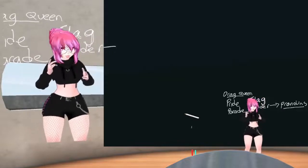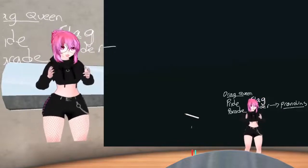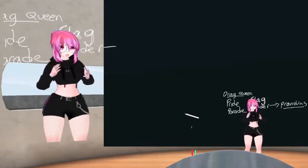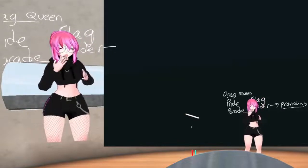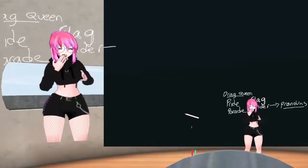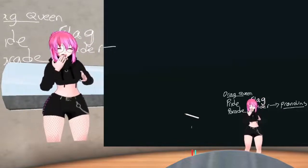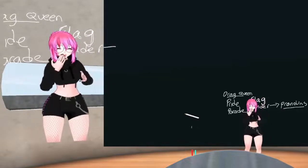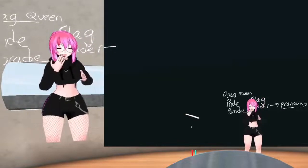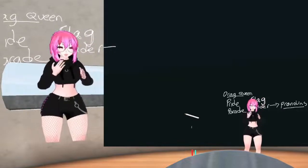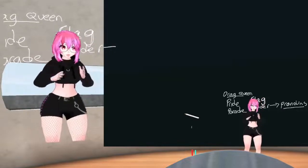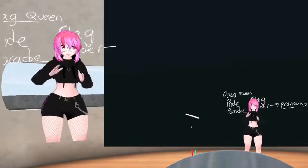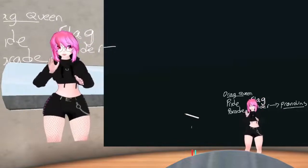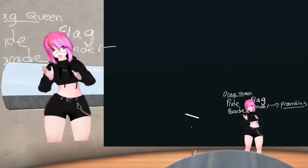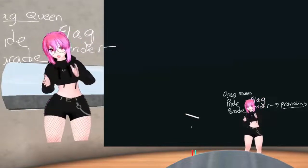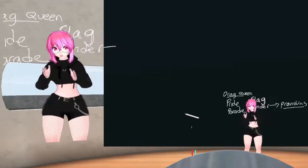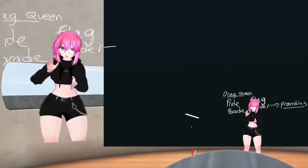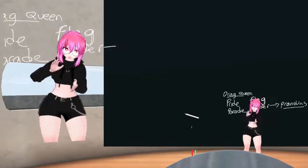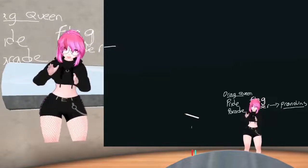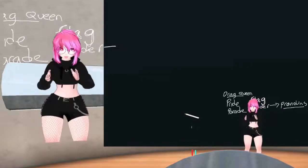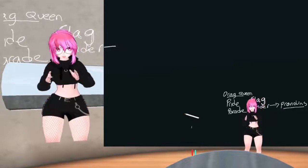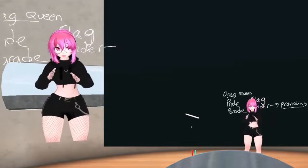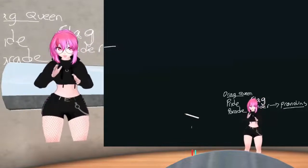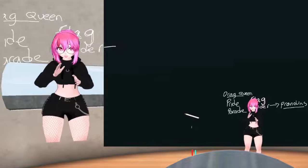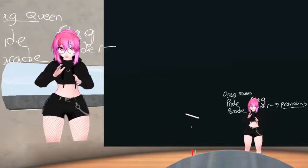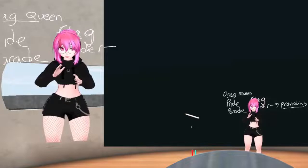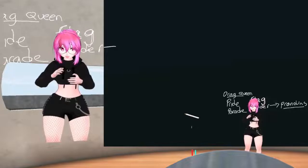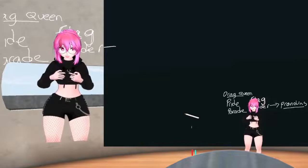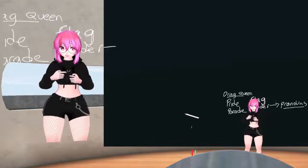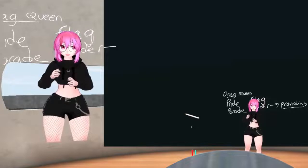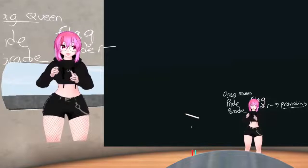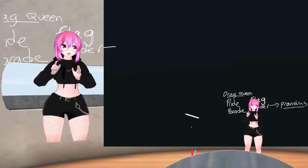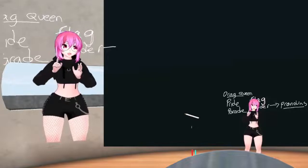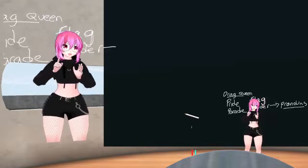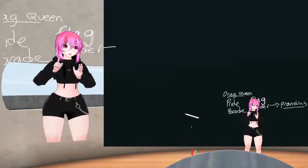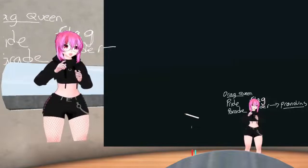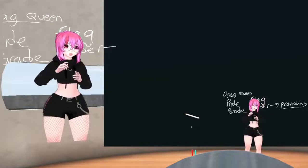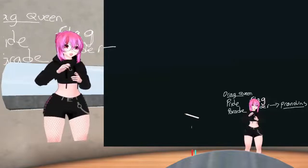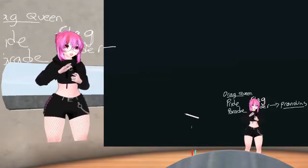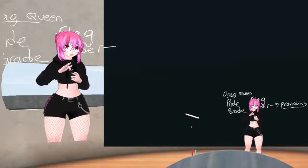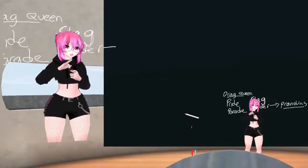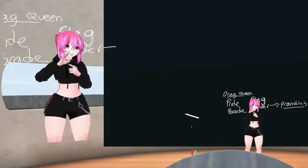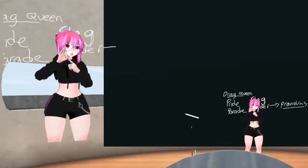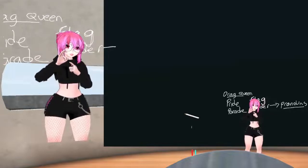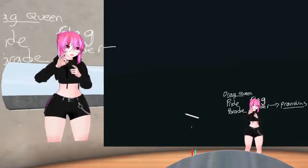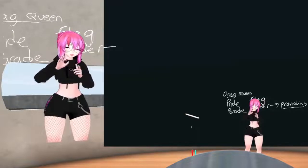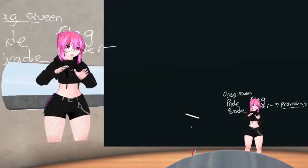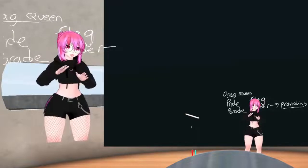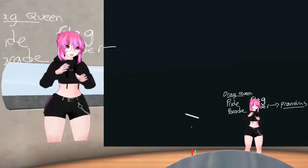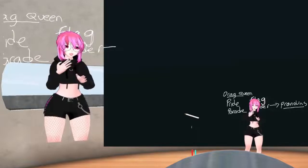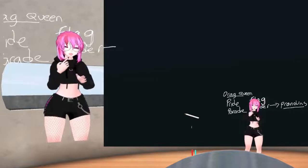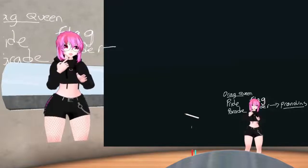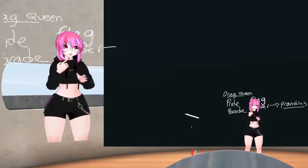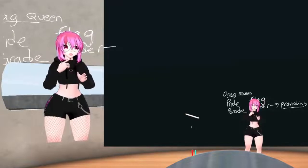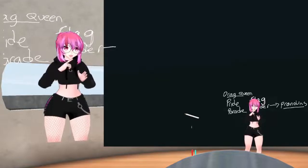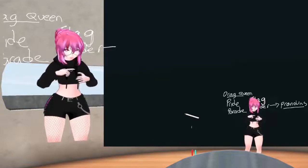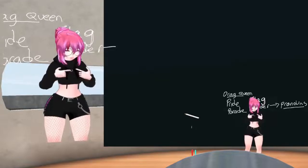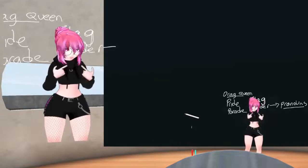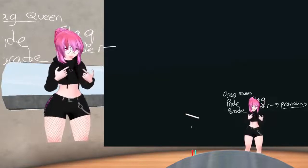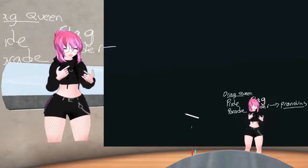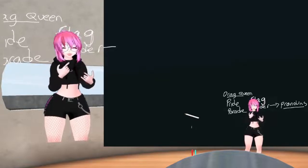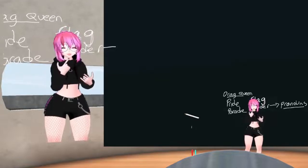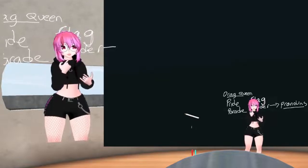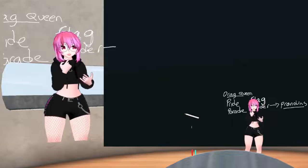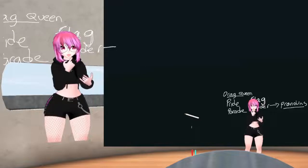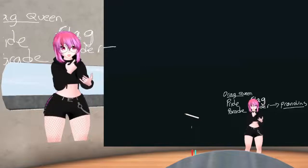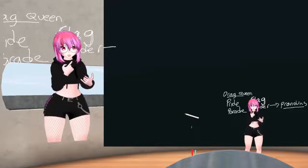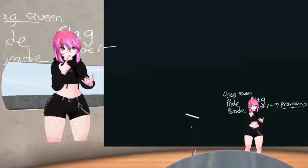So pronouns are not really used as much in sign. The only way you would really see pronouns in real